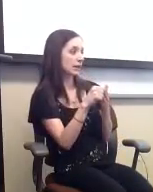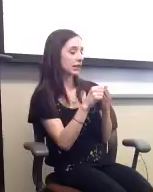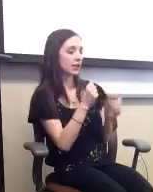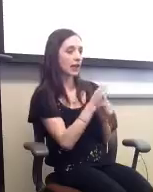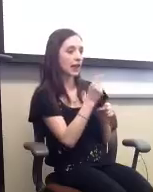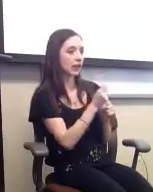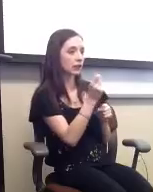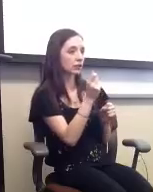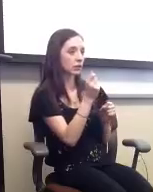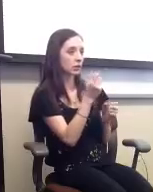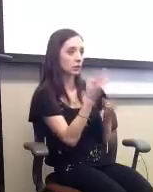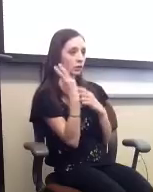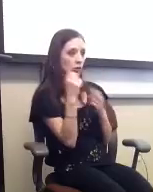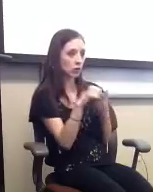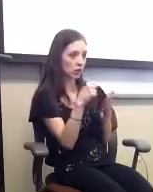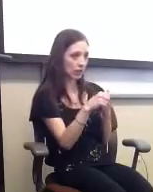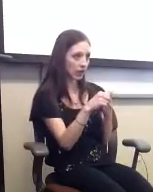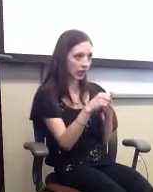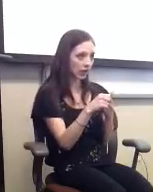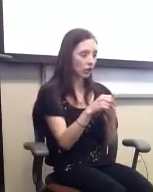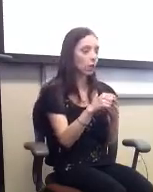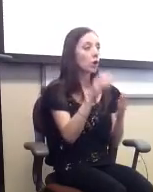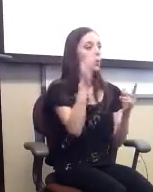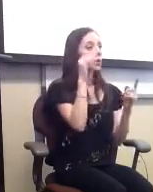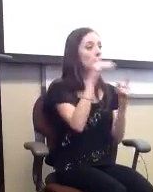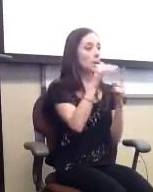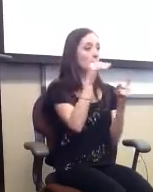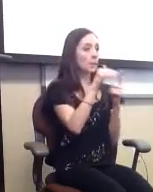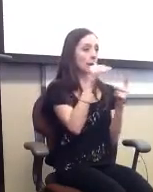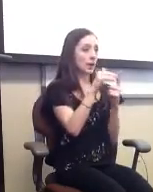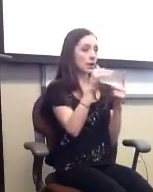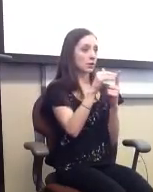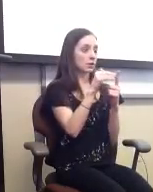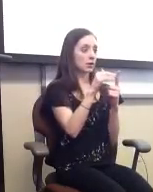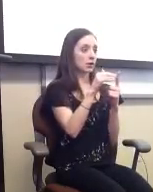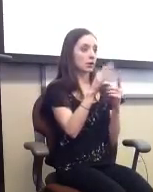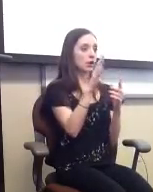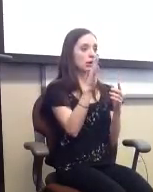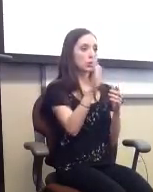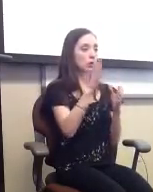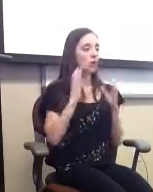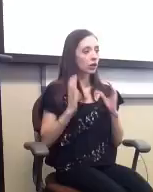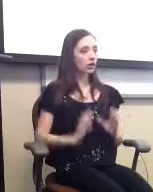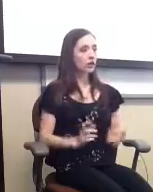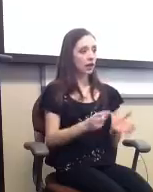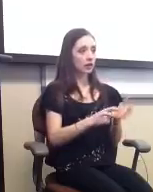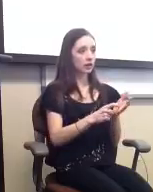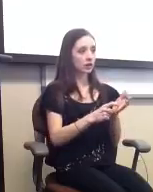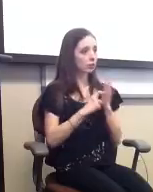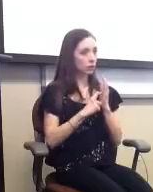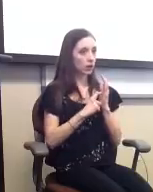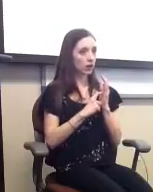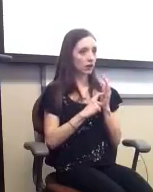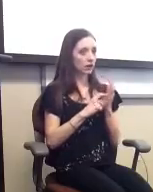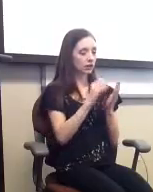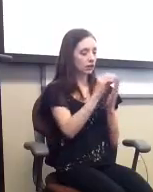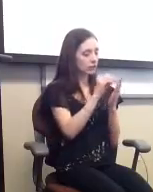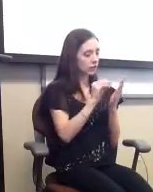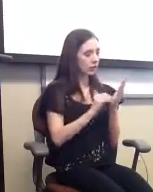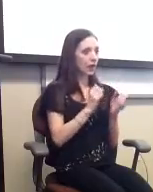Keep in mind, this is the one thing that we require our clients to fill out every year to give us an update on what's going on in their life. I just thought for sure